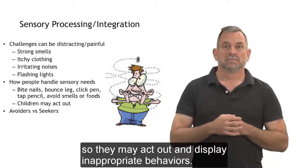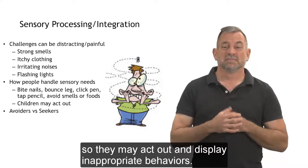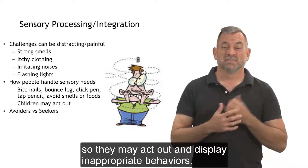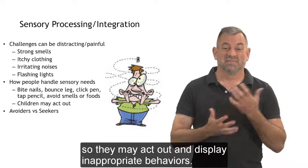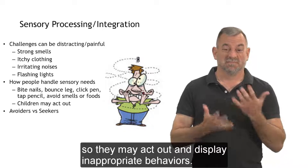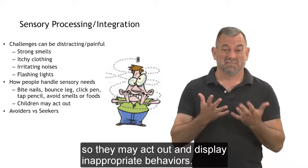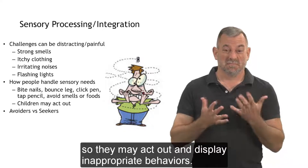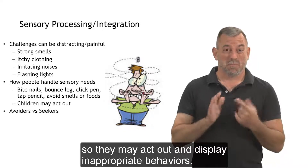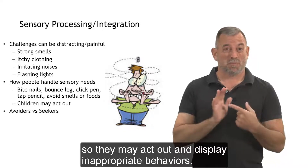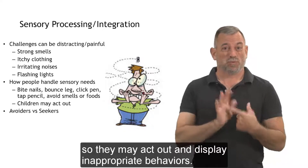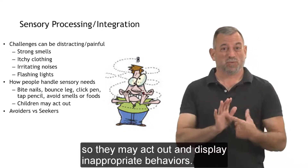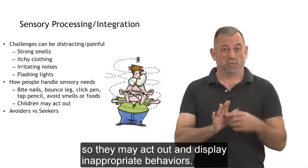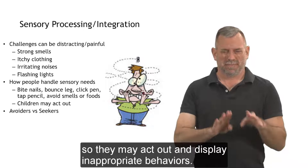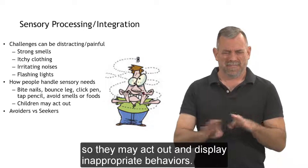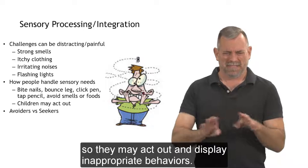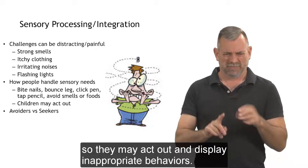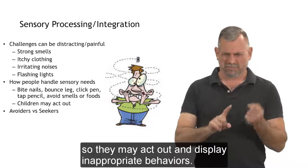display inappropriate behaviors.